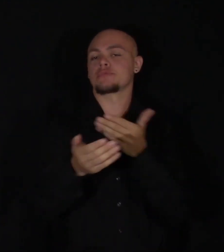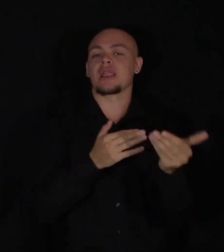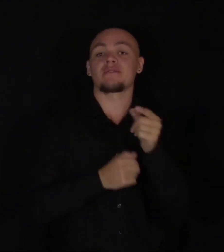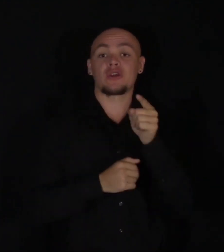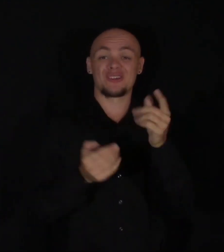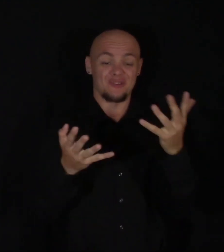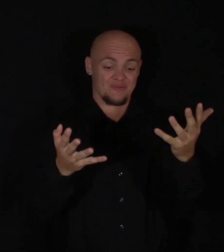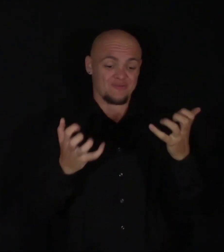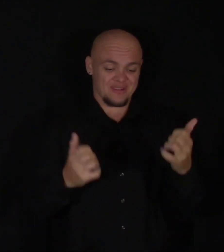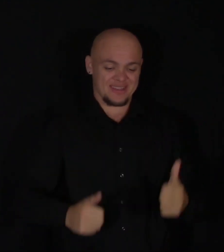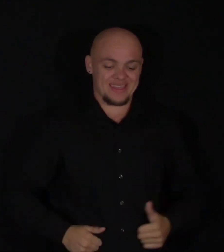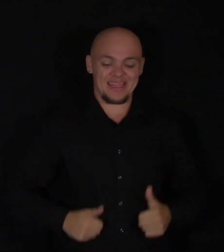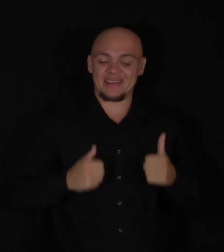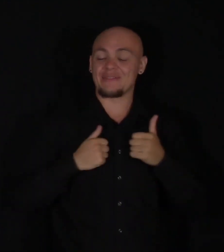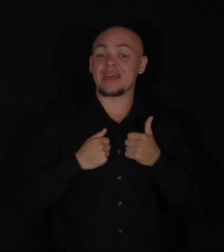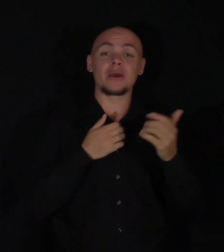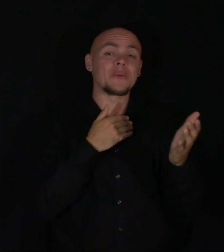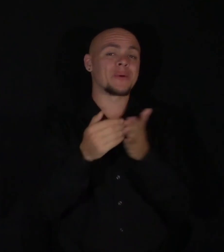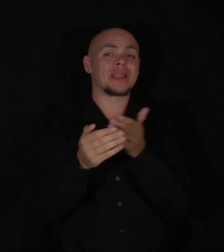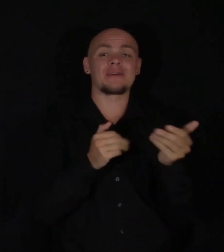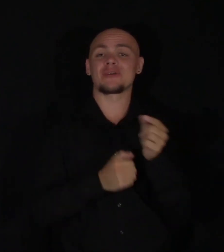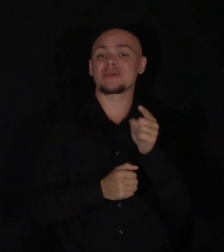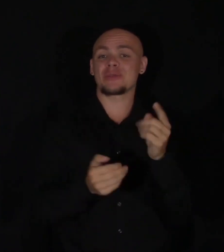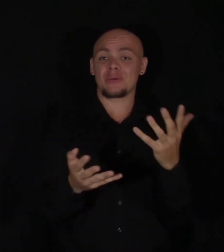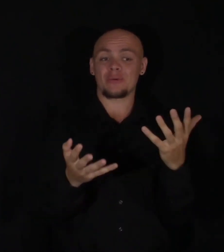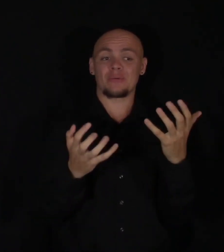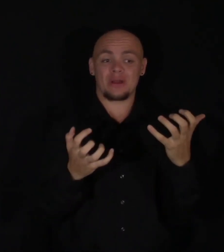want in life. Anything.